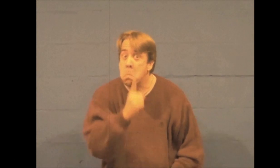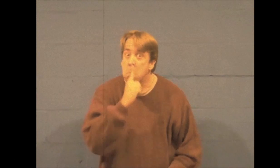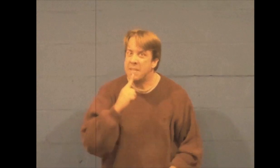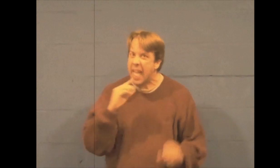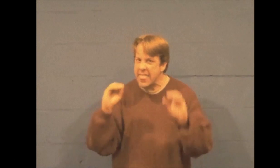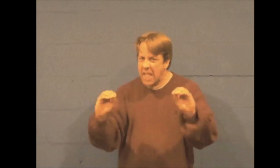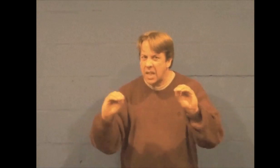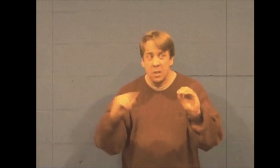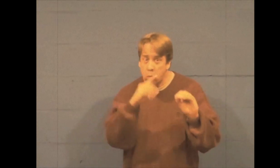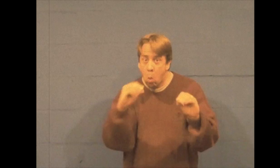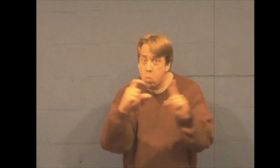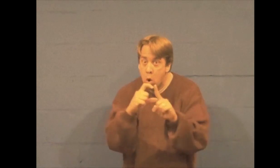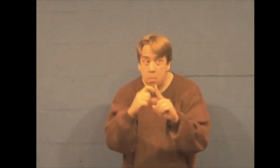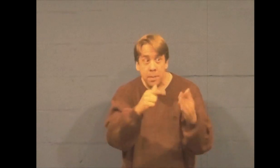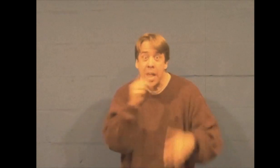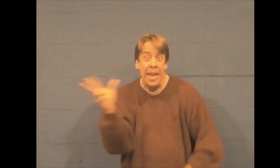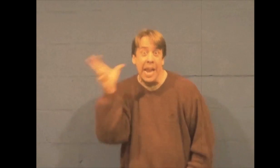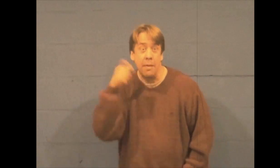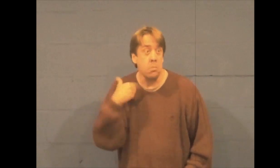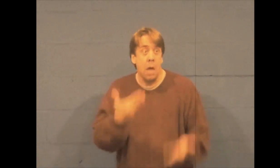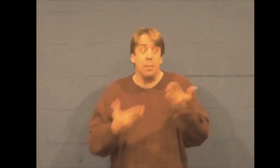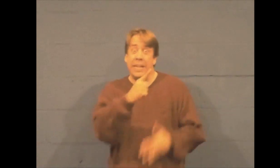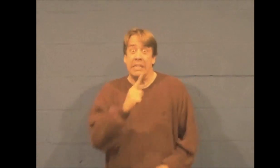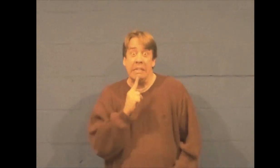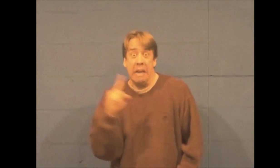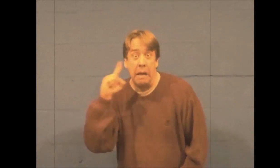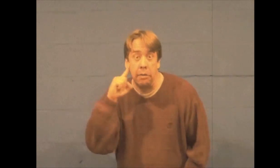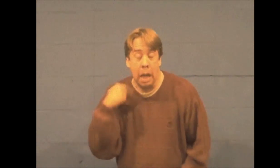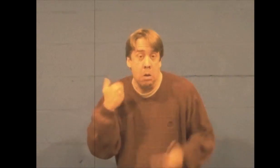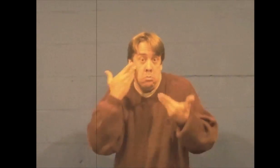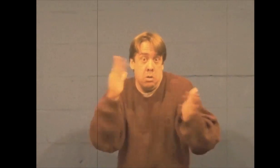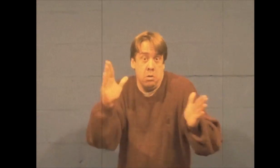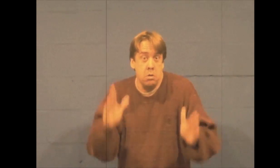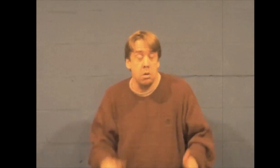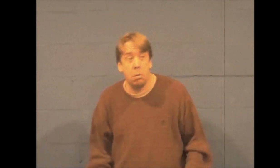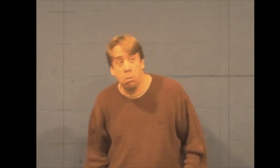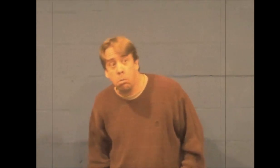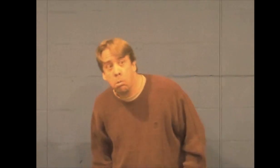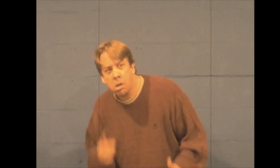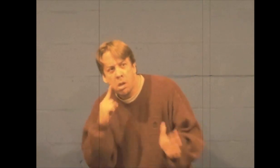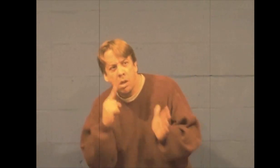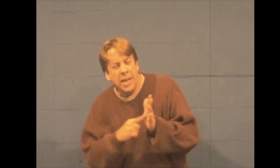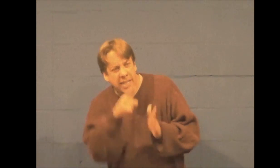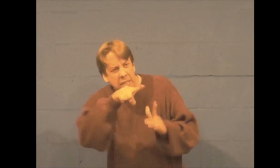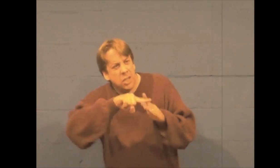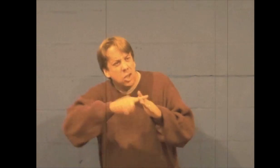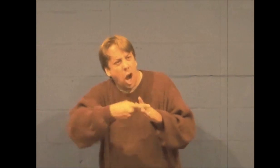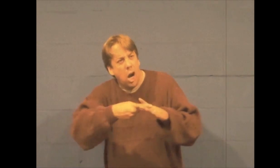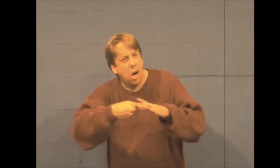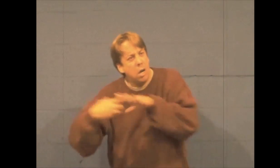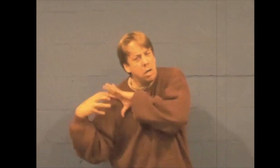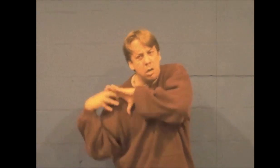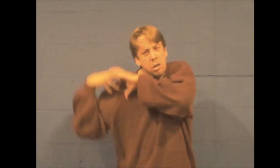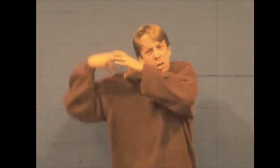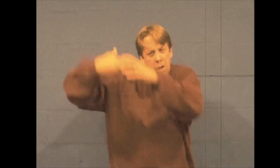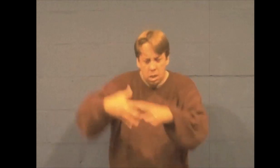But before I could take a step, I noticed he wasn't saying anything. He didn't hear me. Maybe he was deaf.